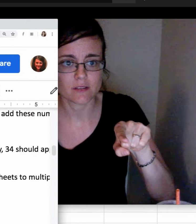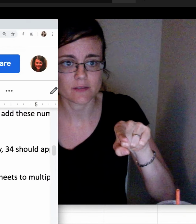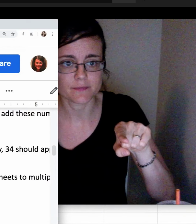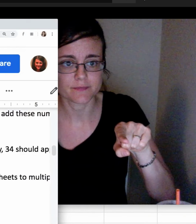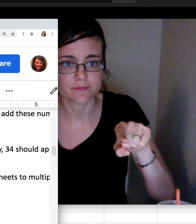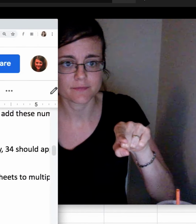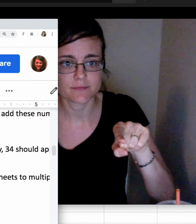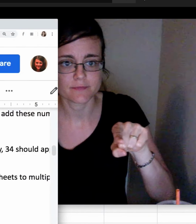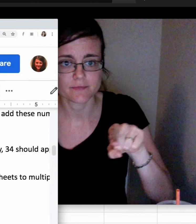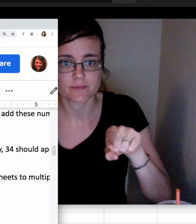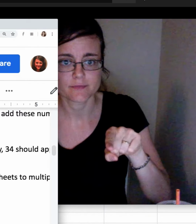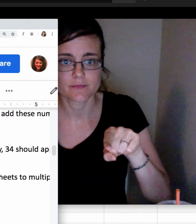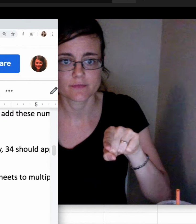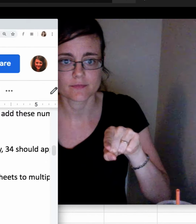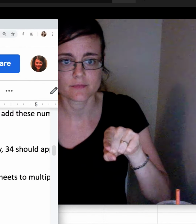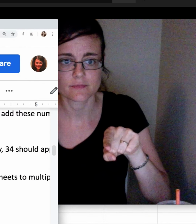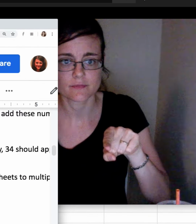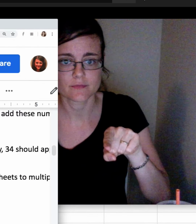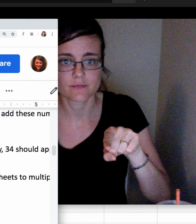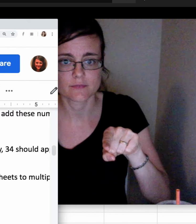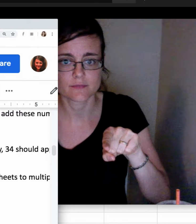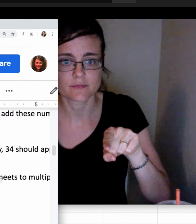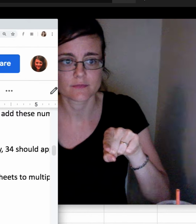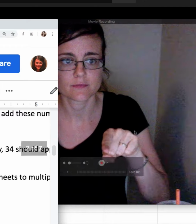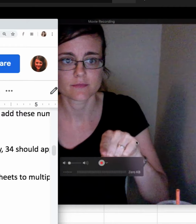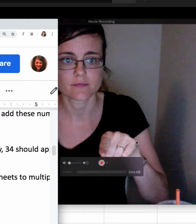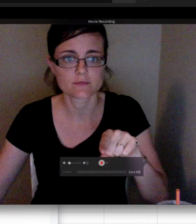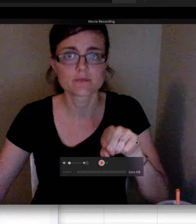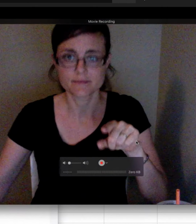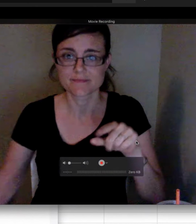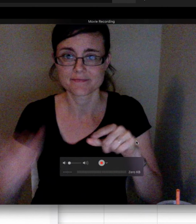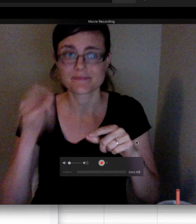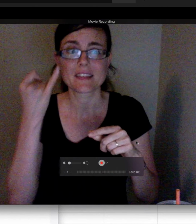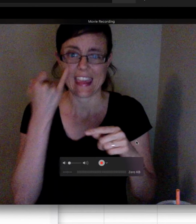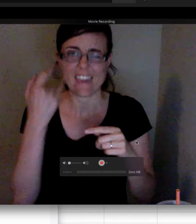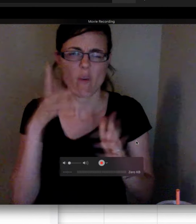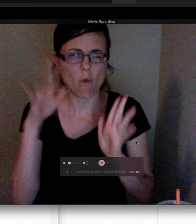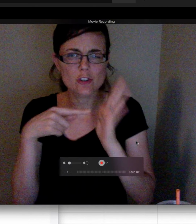you must put a star symbol, which is very important.